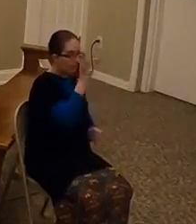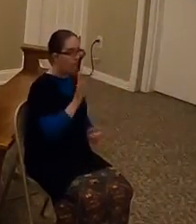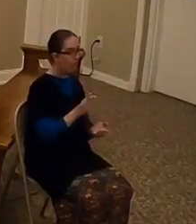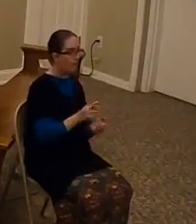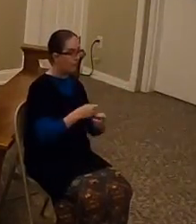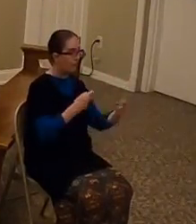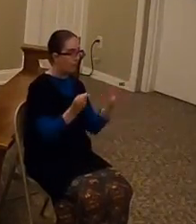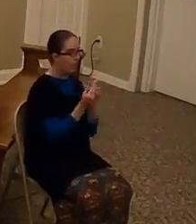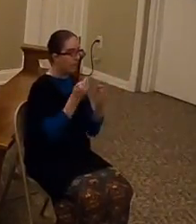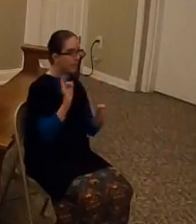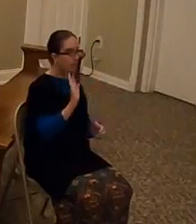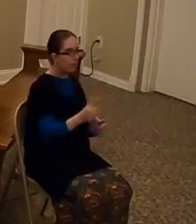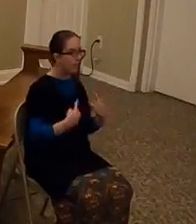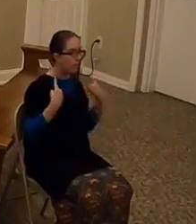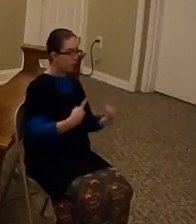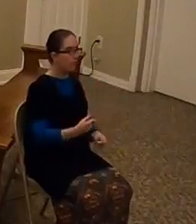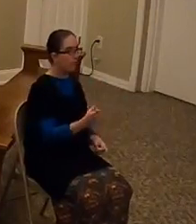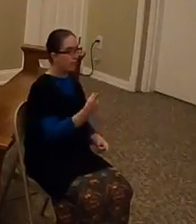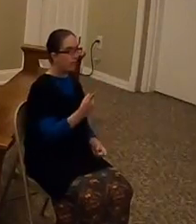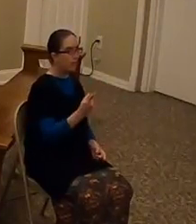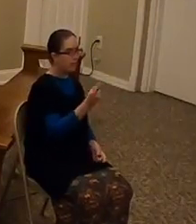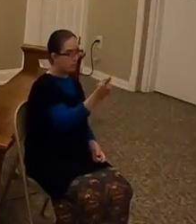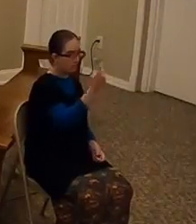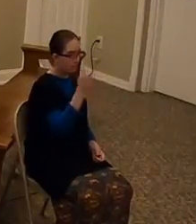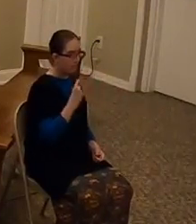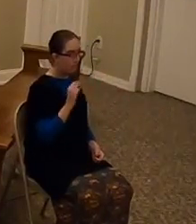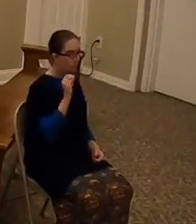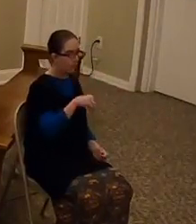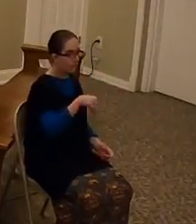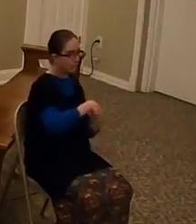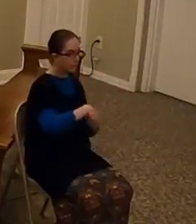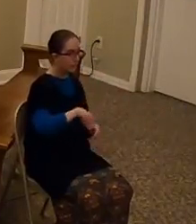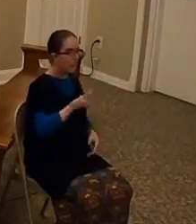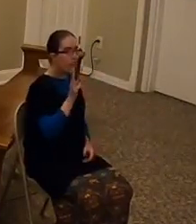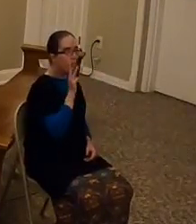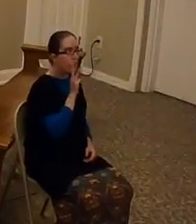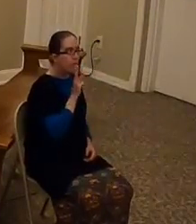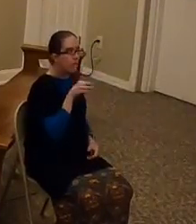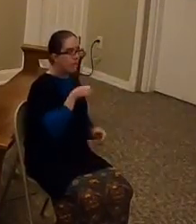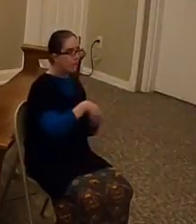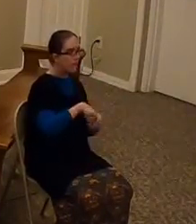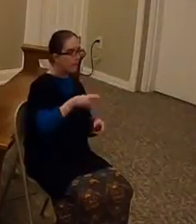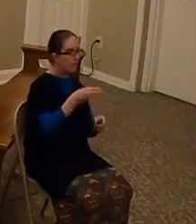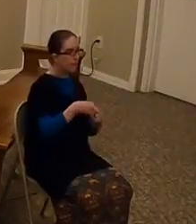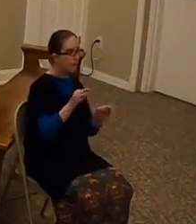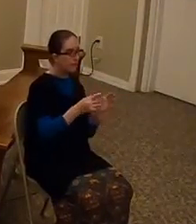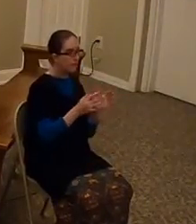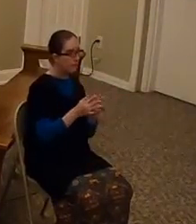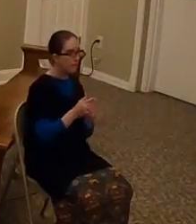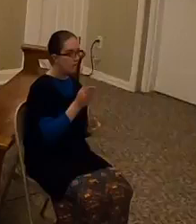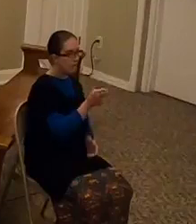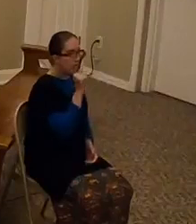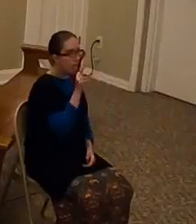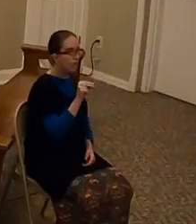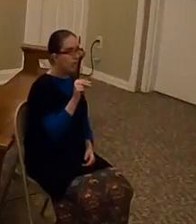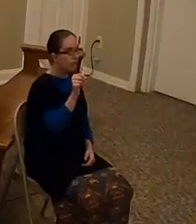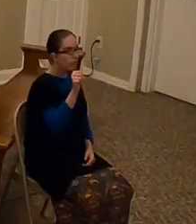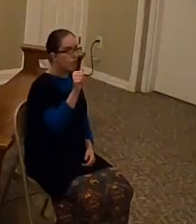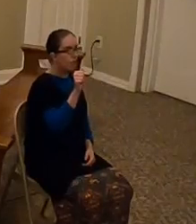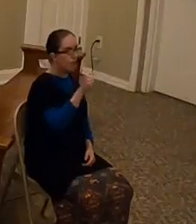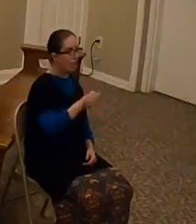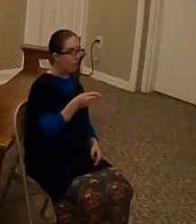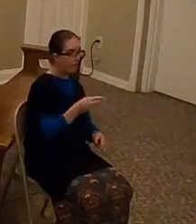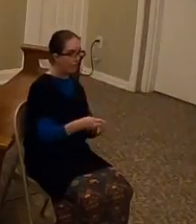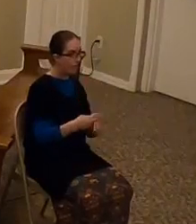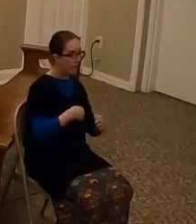of your sins and you come clean before Him and we put you down in the water, in the name of Jesus, there is no other name under heaven given